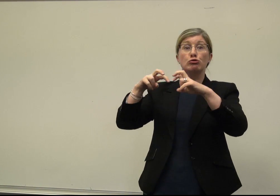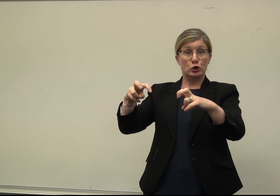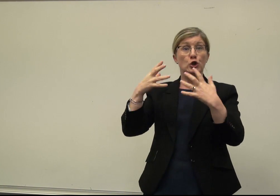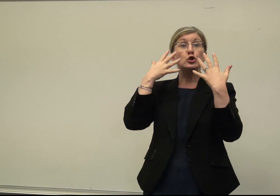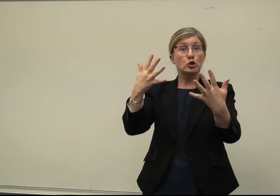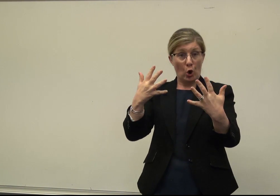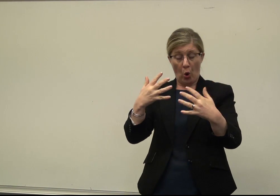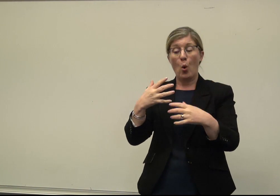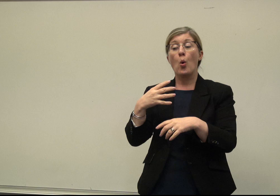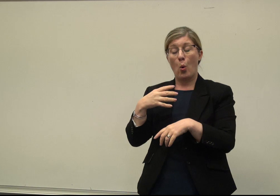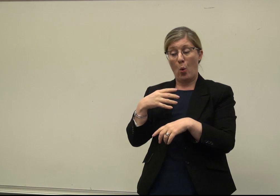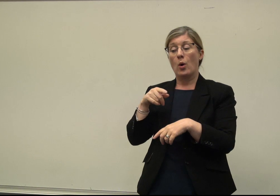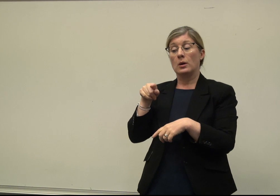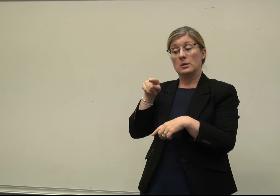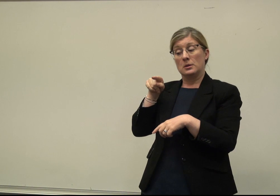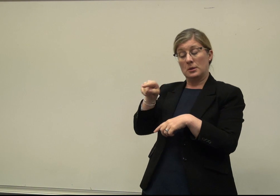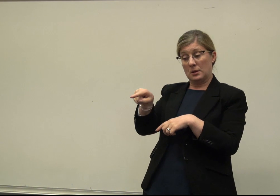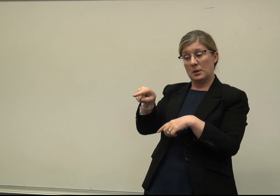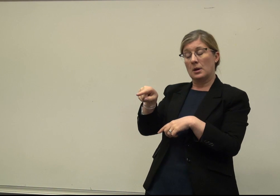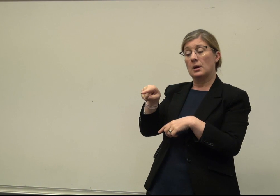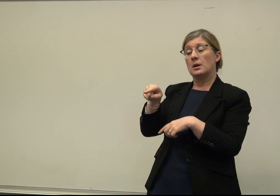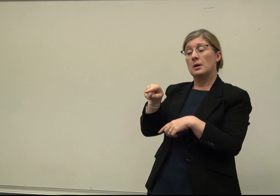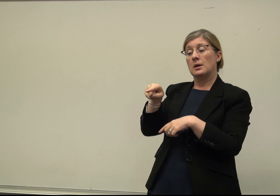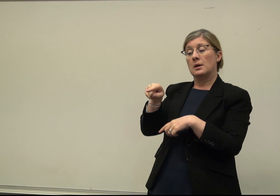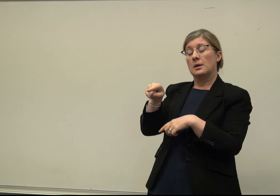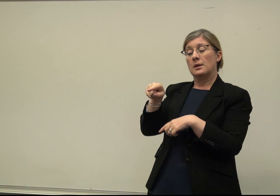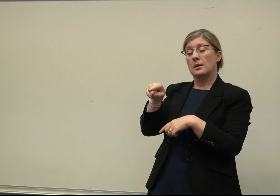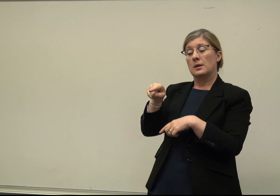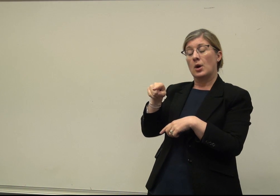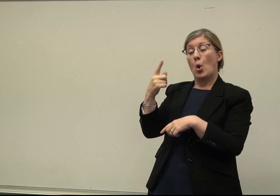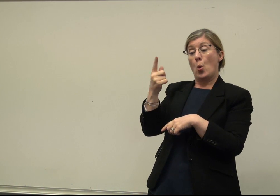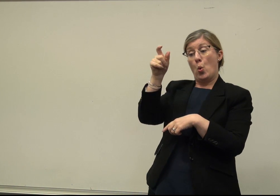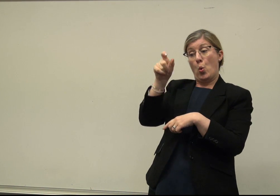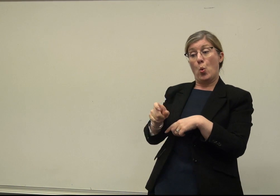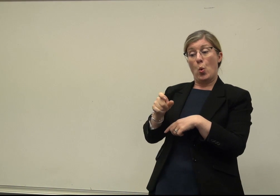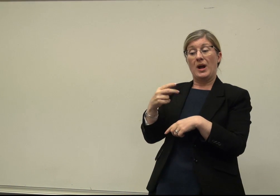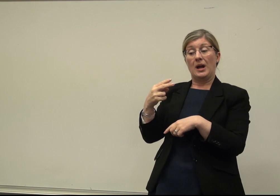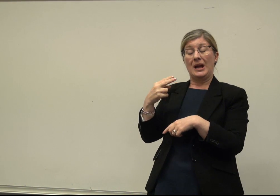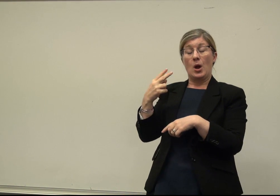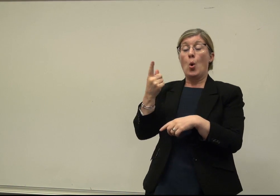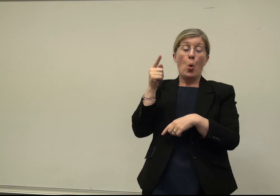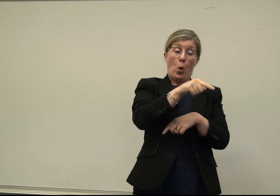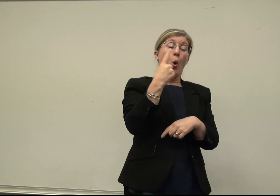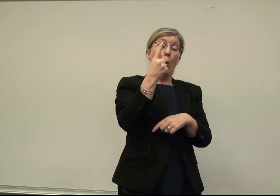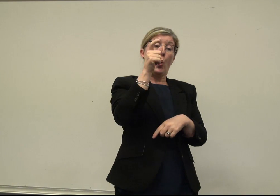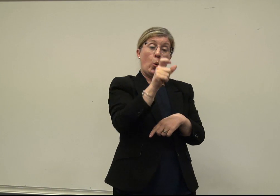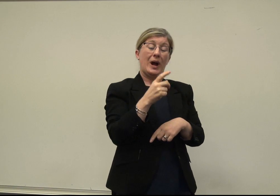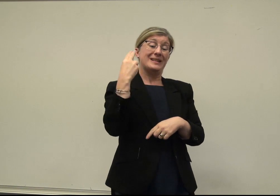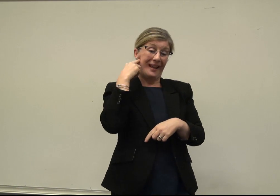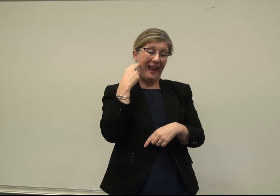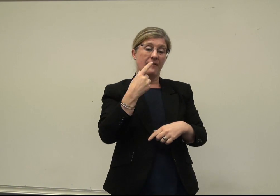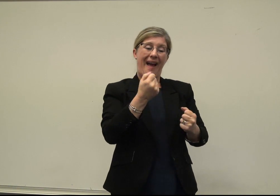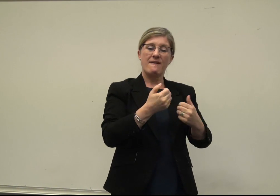unimodal bilingualism in deaf signers who are proficient writers in another language, that also can